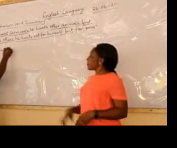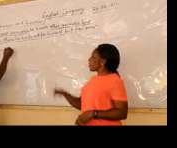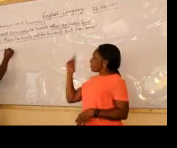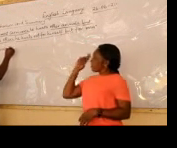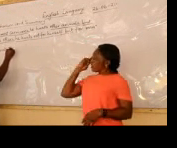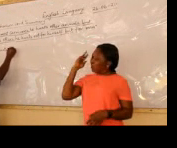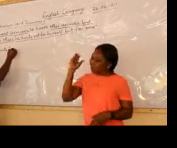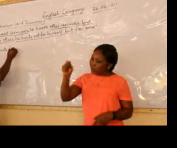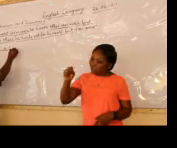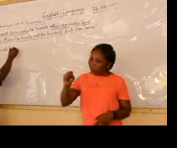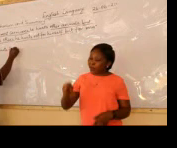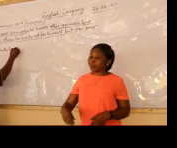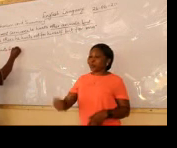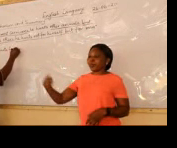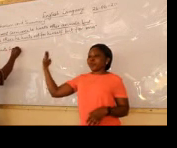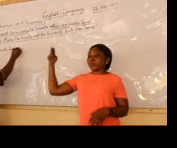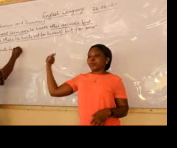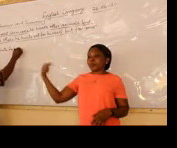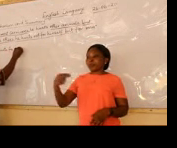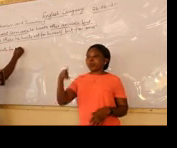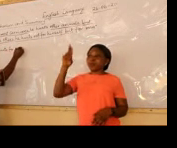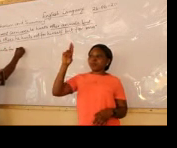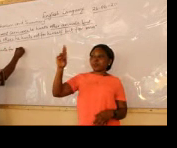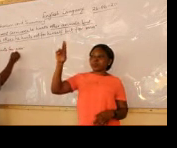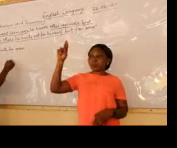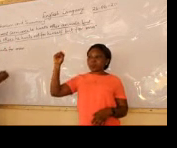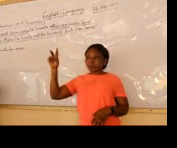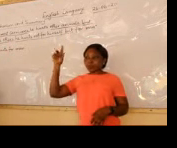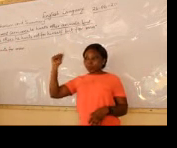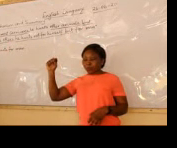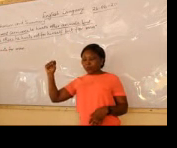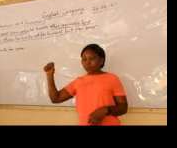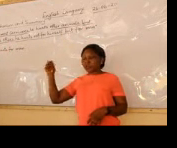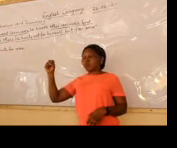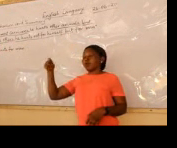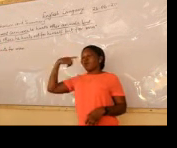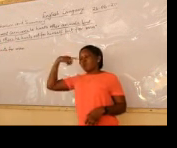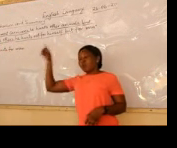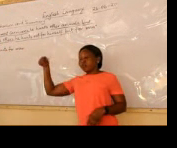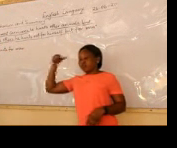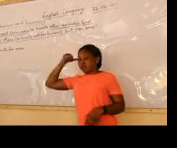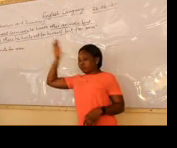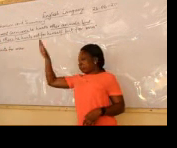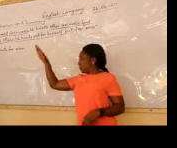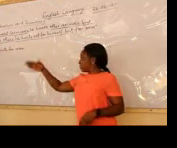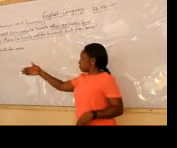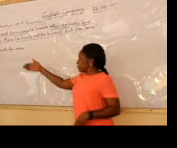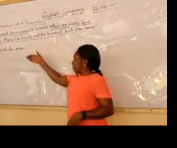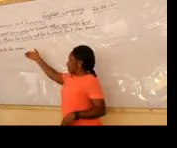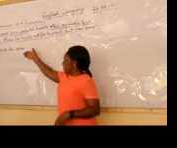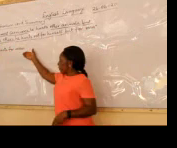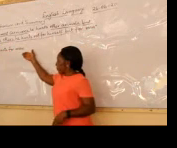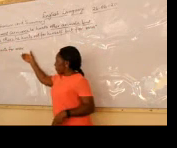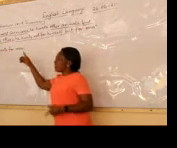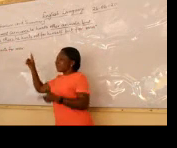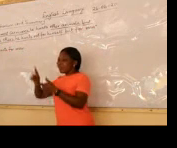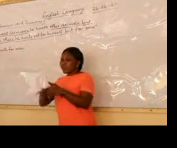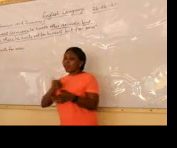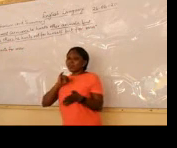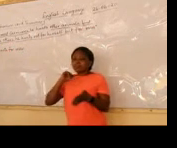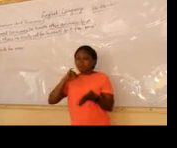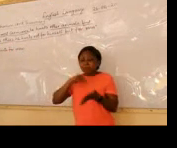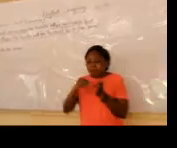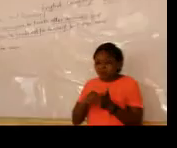for man. That is the answer. Now, if you want to